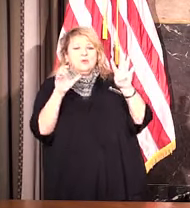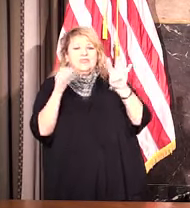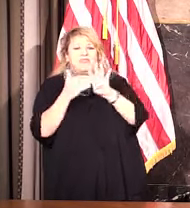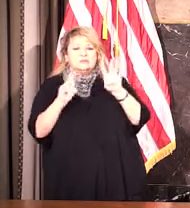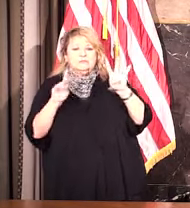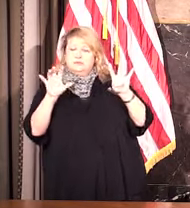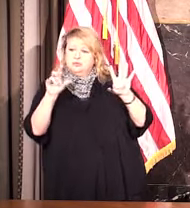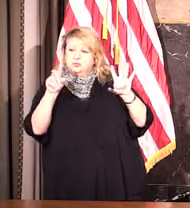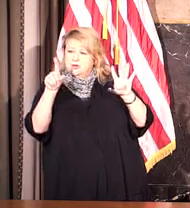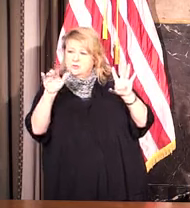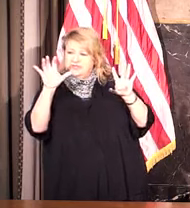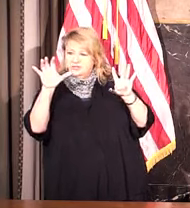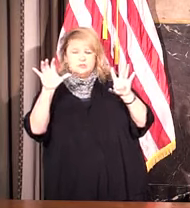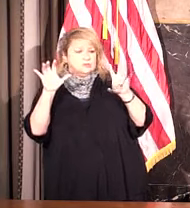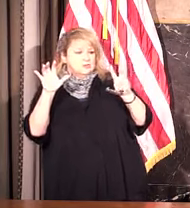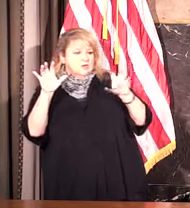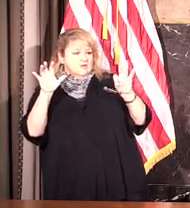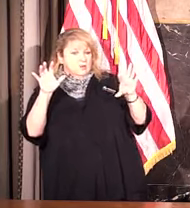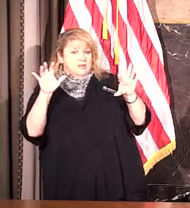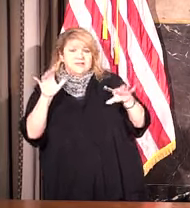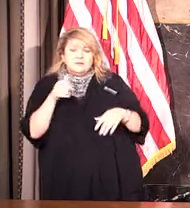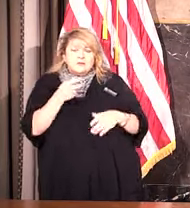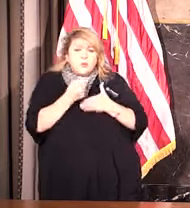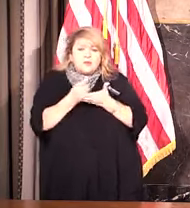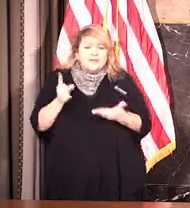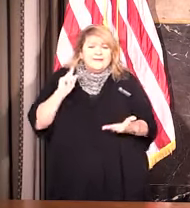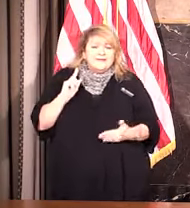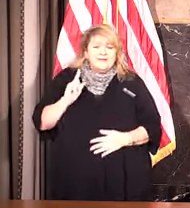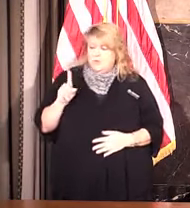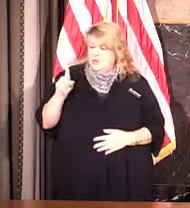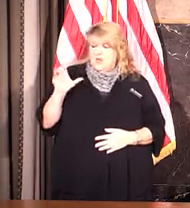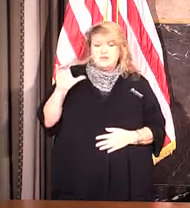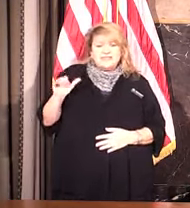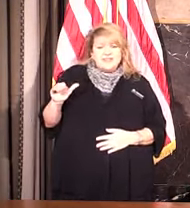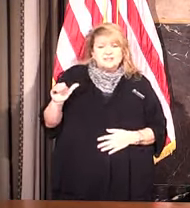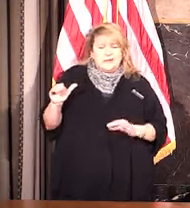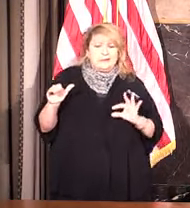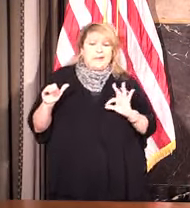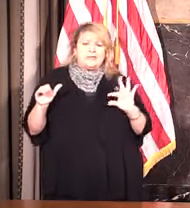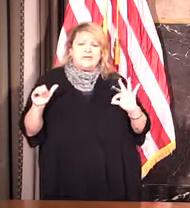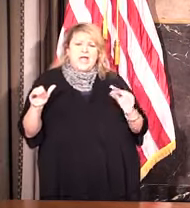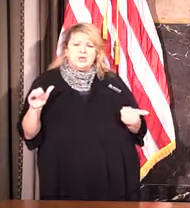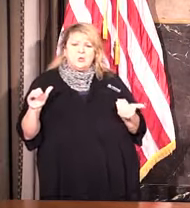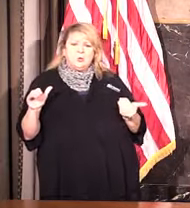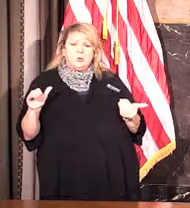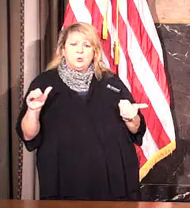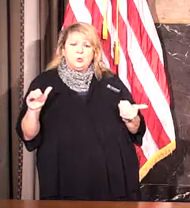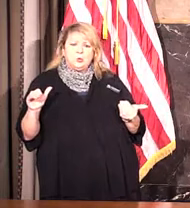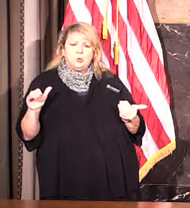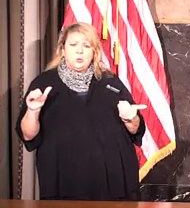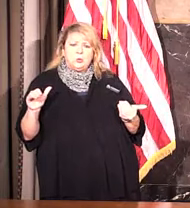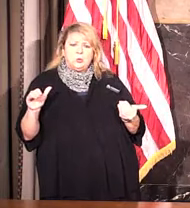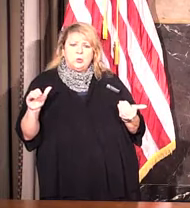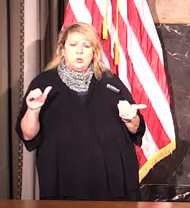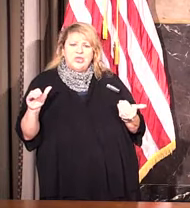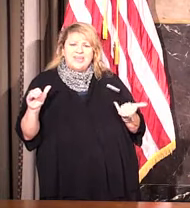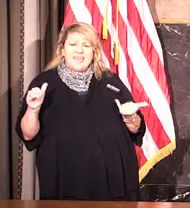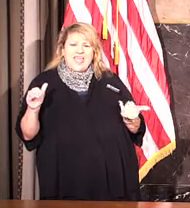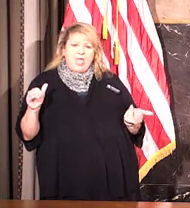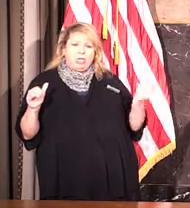just a week ago, we had only 99 new cases per 100,000 people. And I just told you we're up to